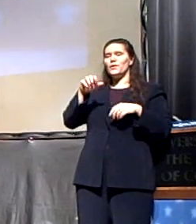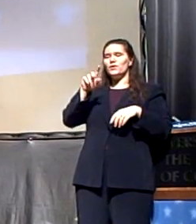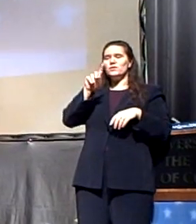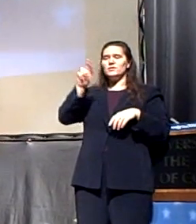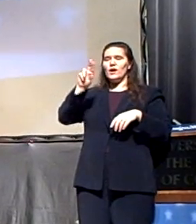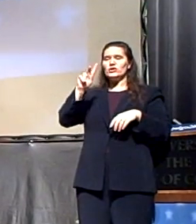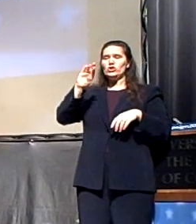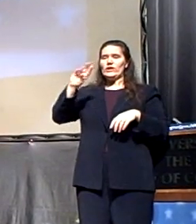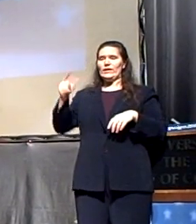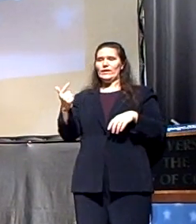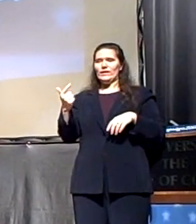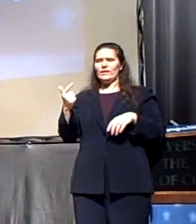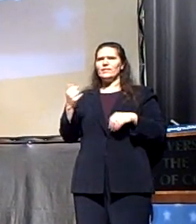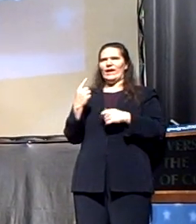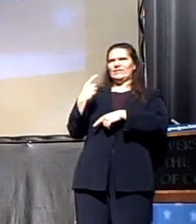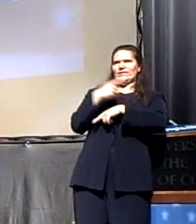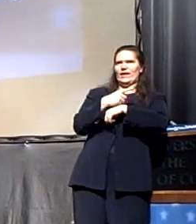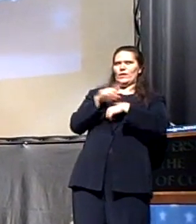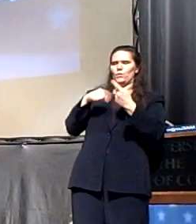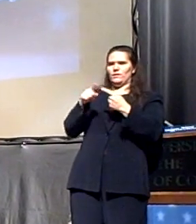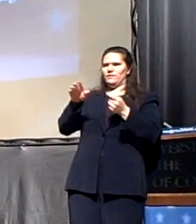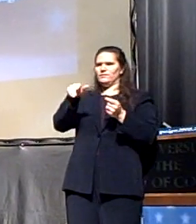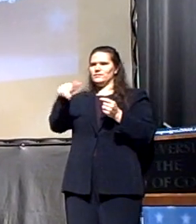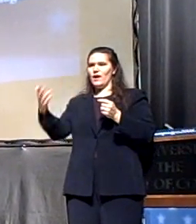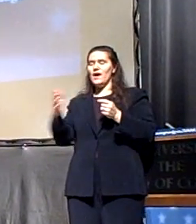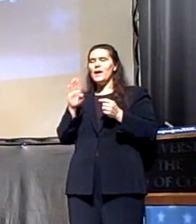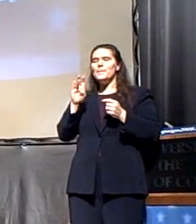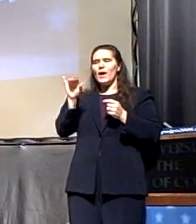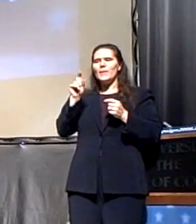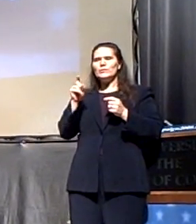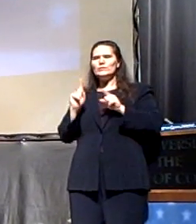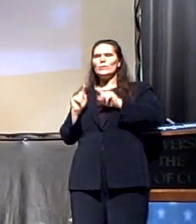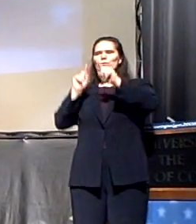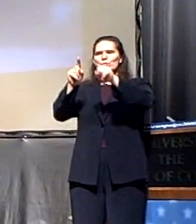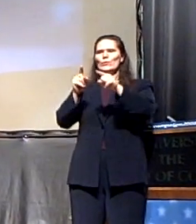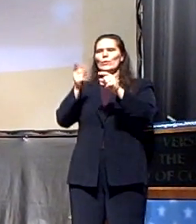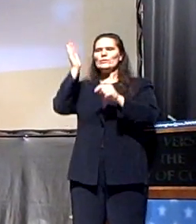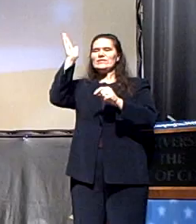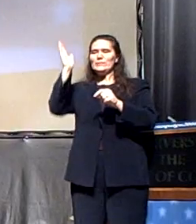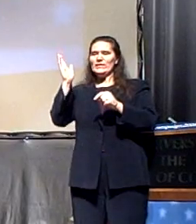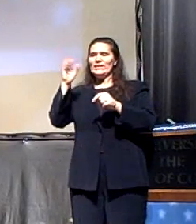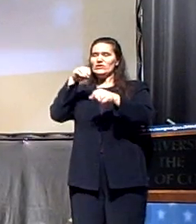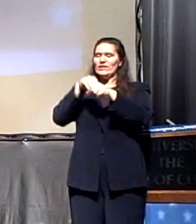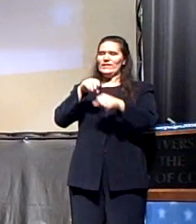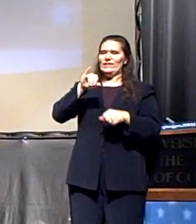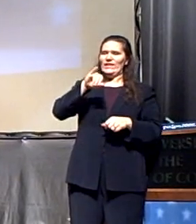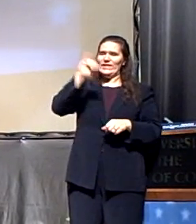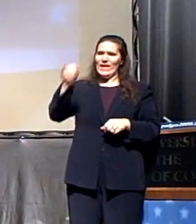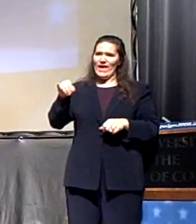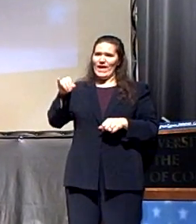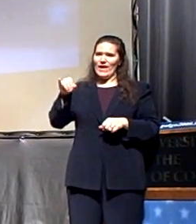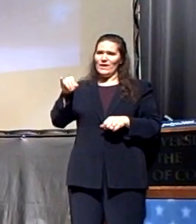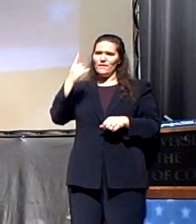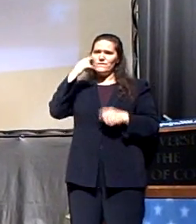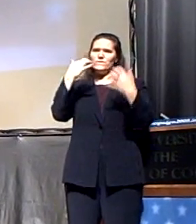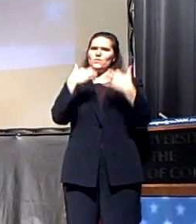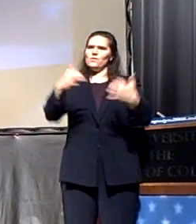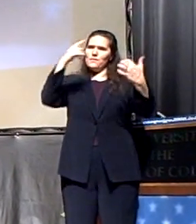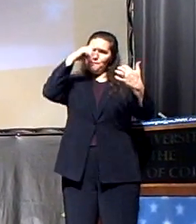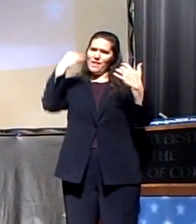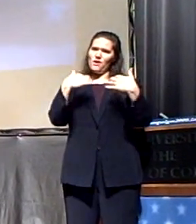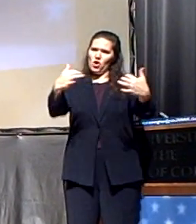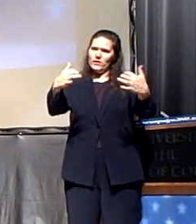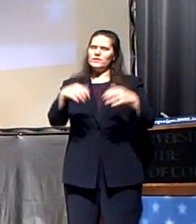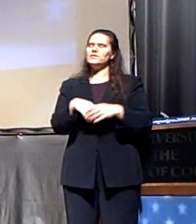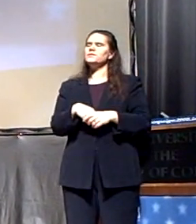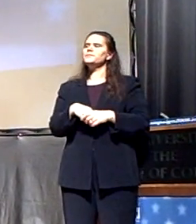the day that Dr. King was killed, Bobby was scheduled to give a speech in Indiana to a black audience. And the